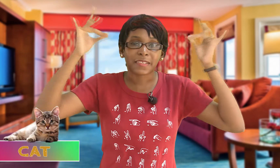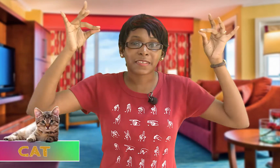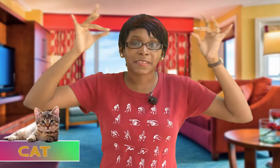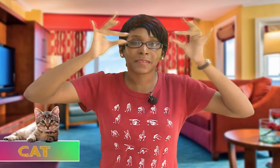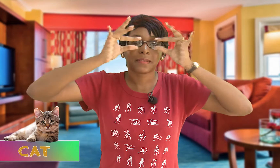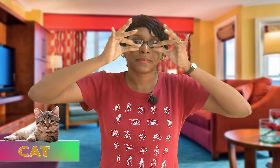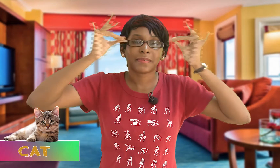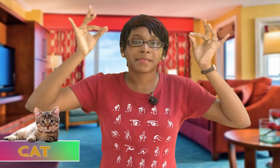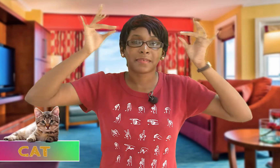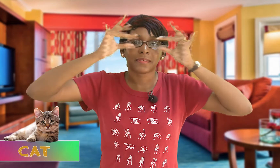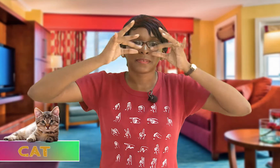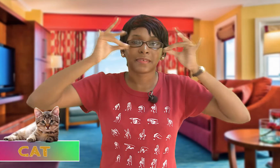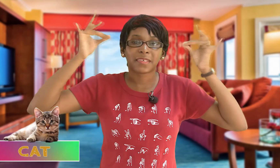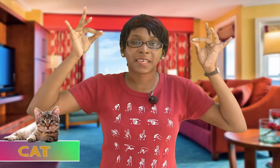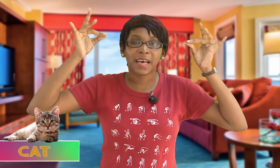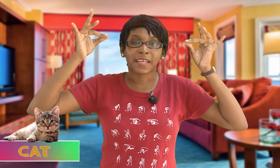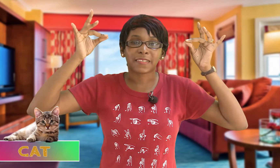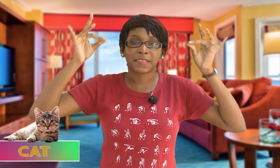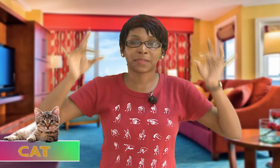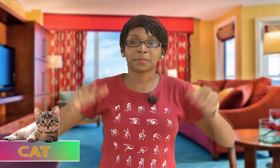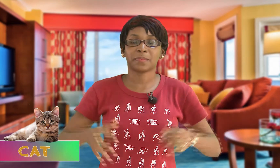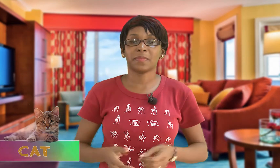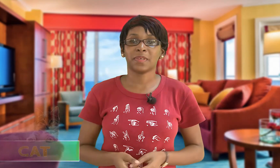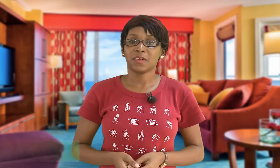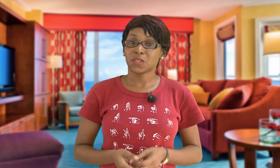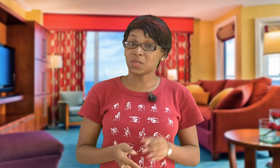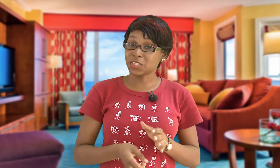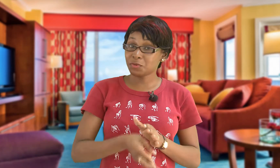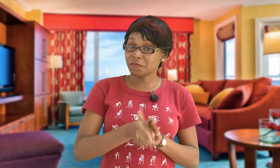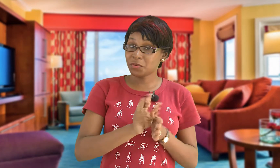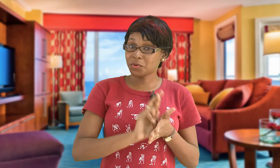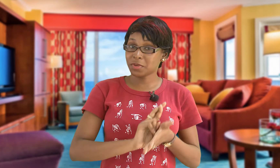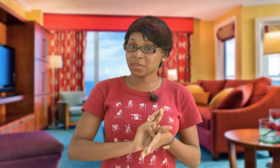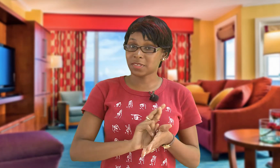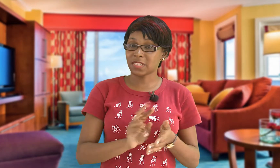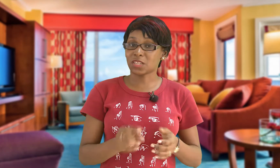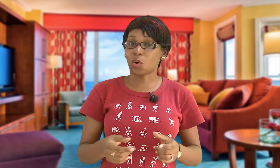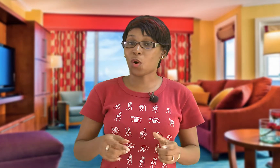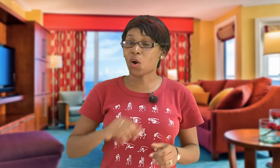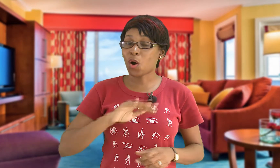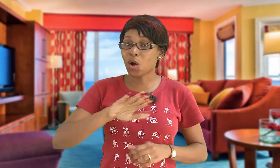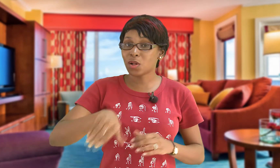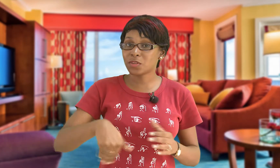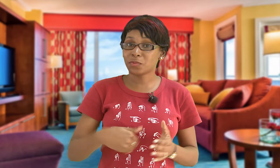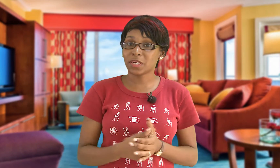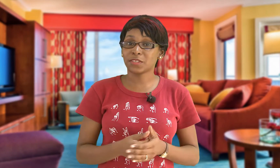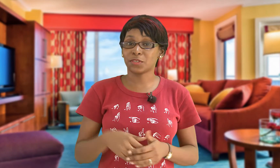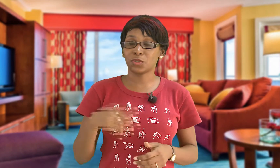cat. Cat. So let's review. We're going to start all the way to the